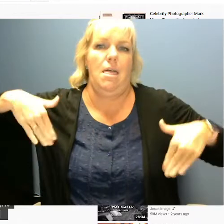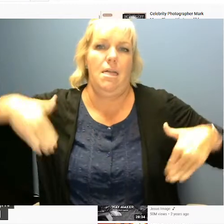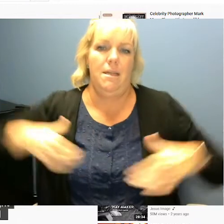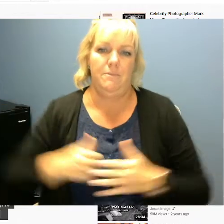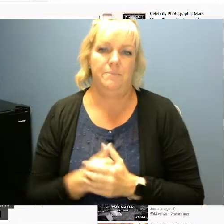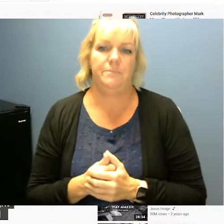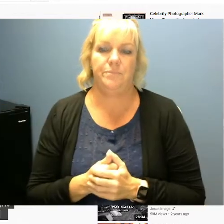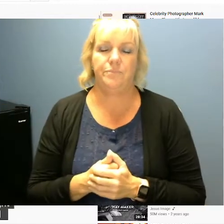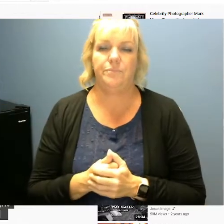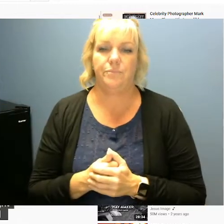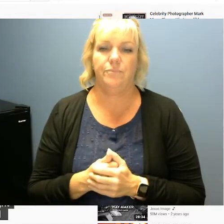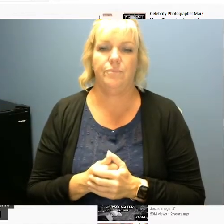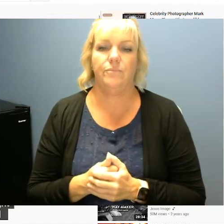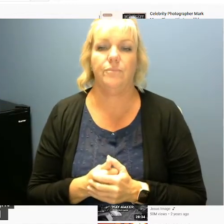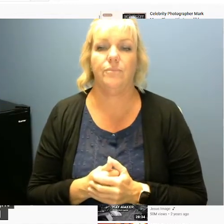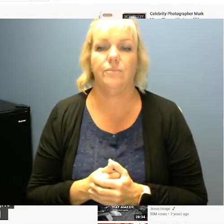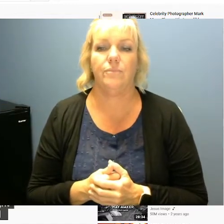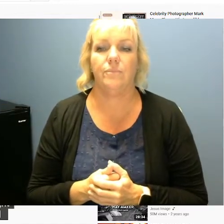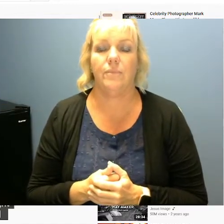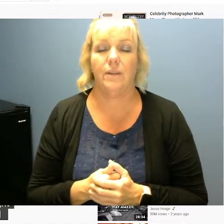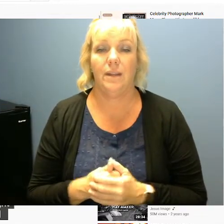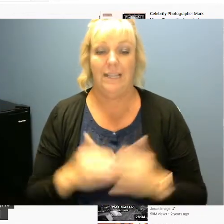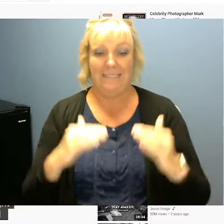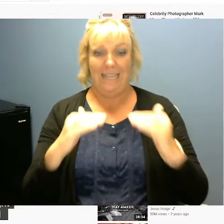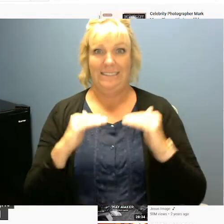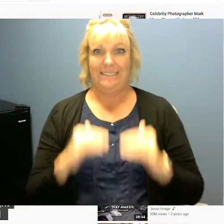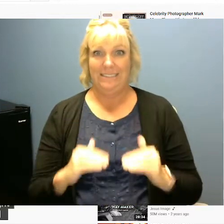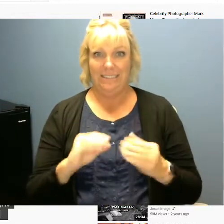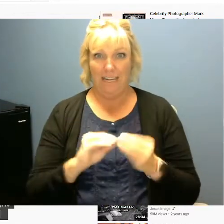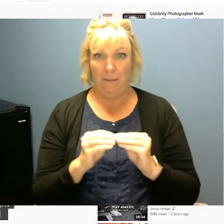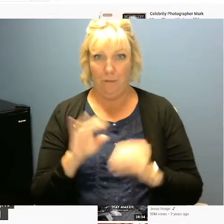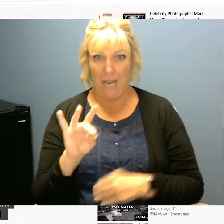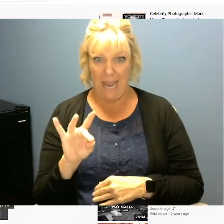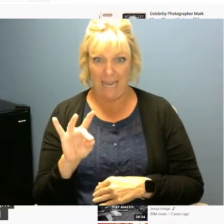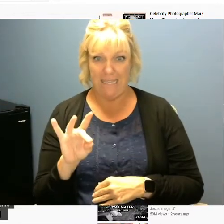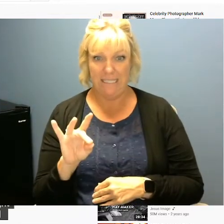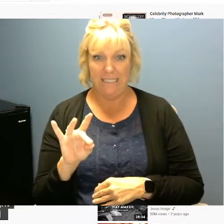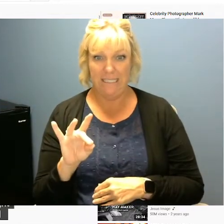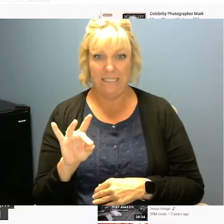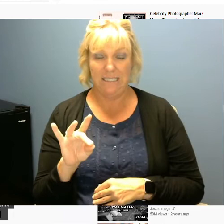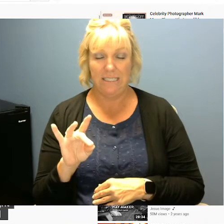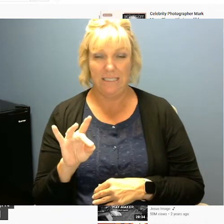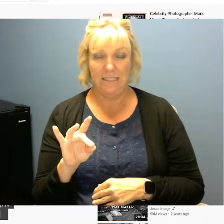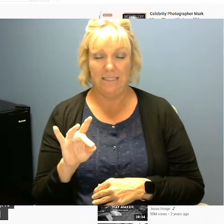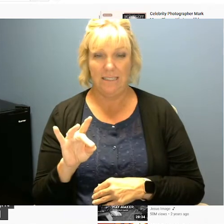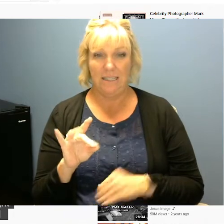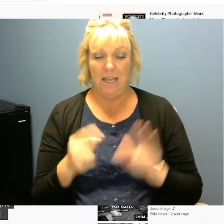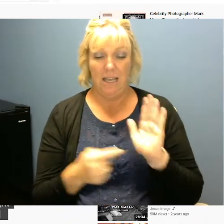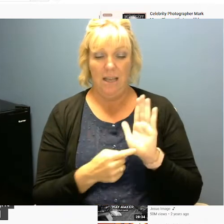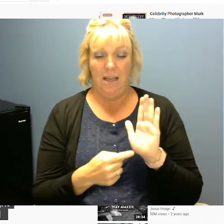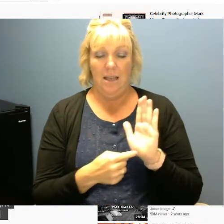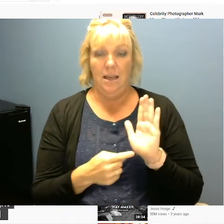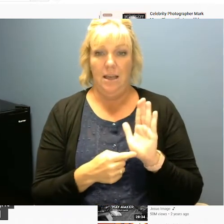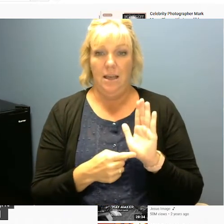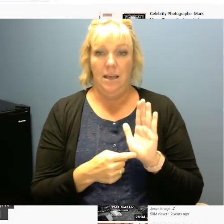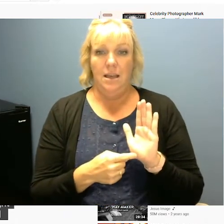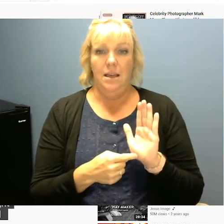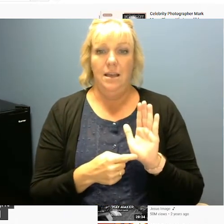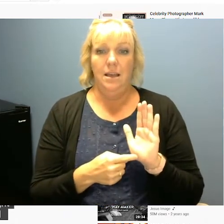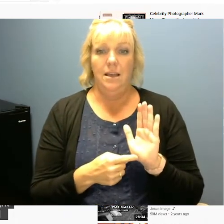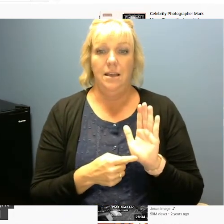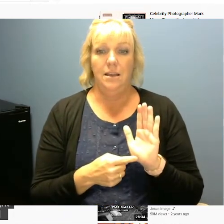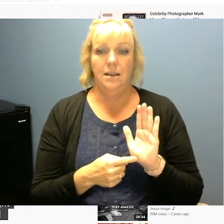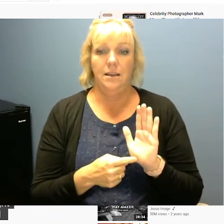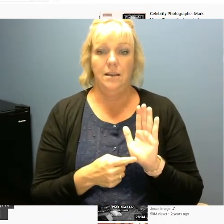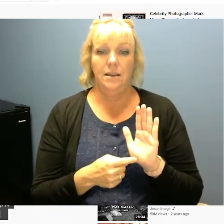ideas about laws later. And then number 8 says that if an individual